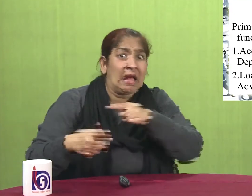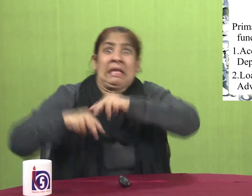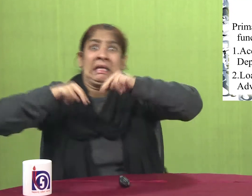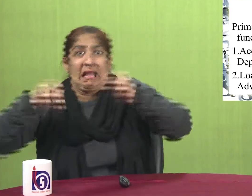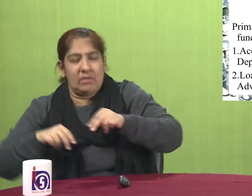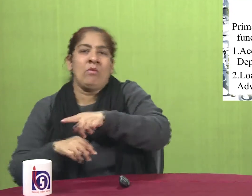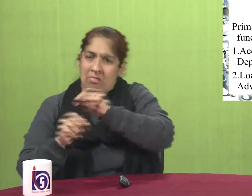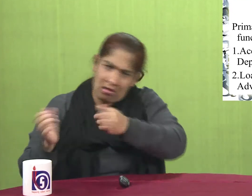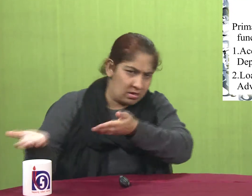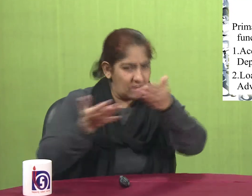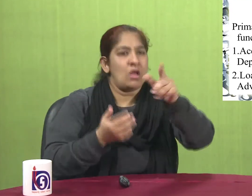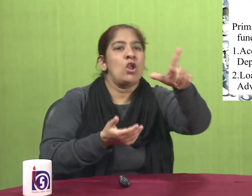agency services.